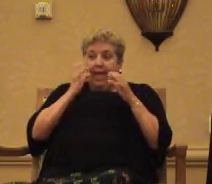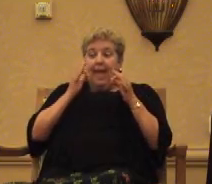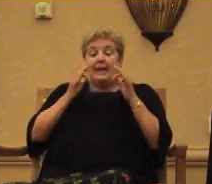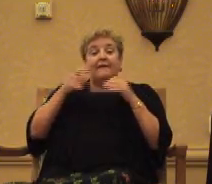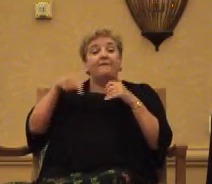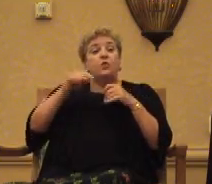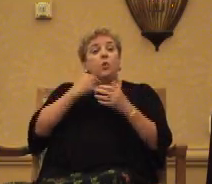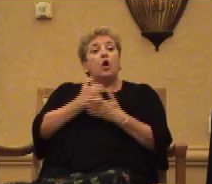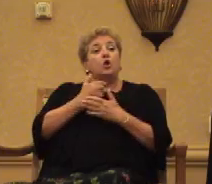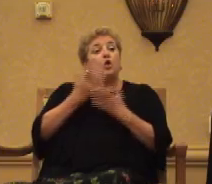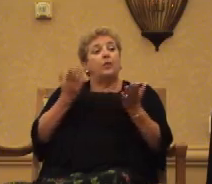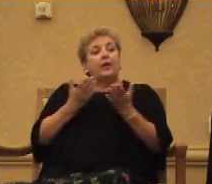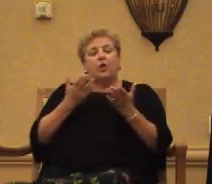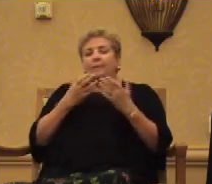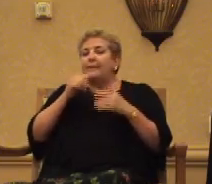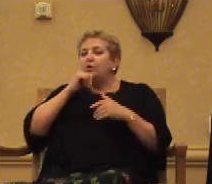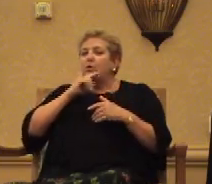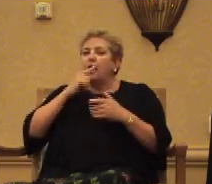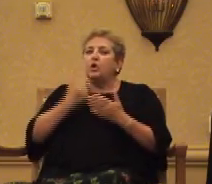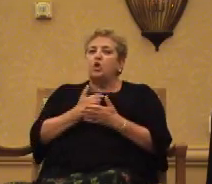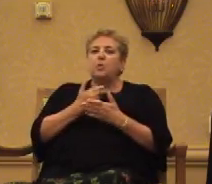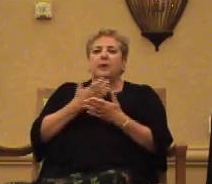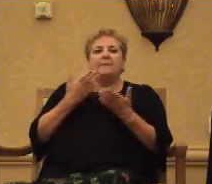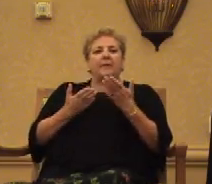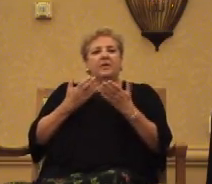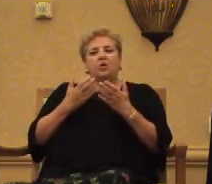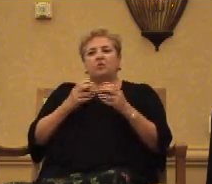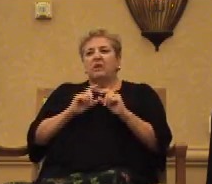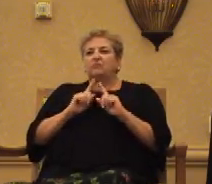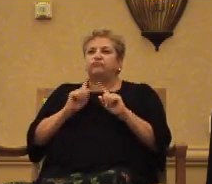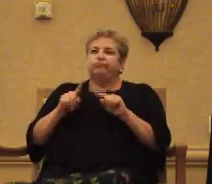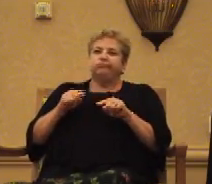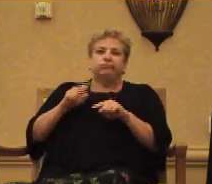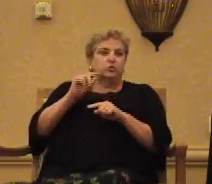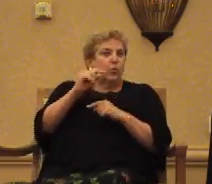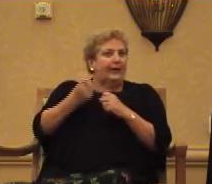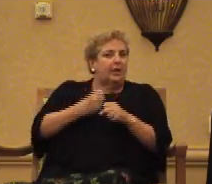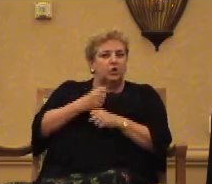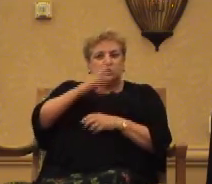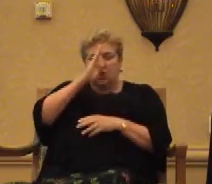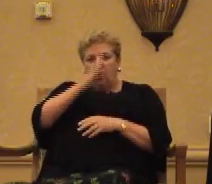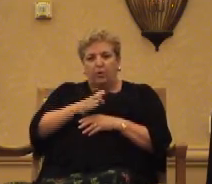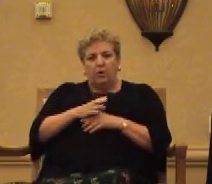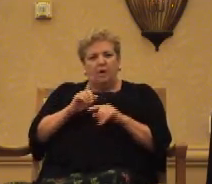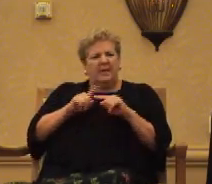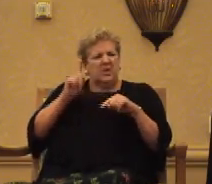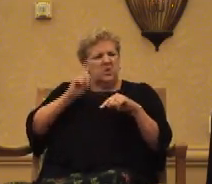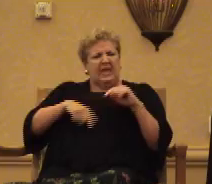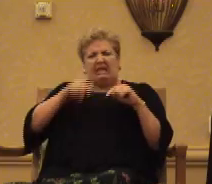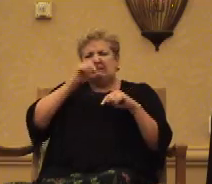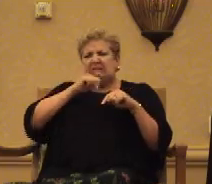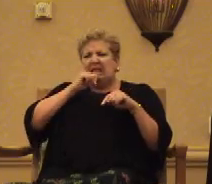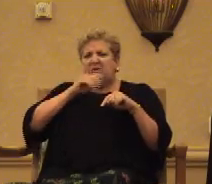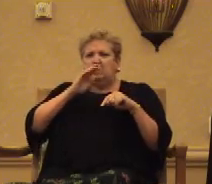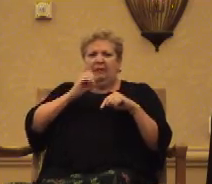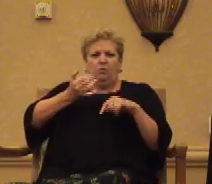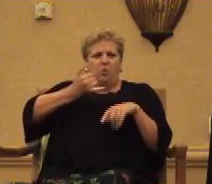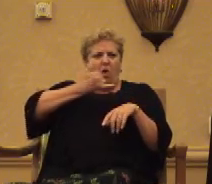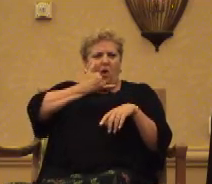so new, maybe you're entrenched in yourself 20 years sober, and you can't stand to be wrong, you're going to have a